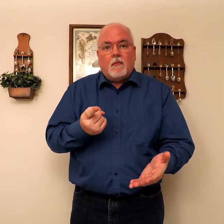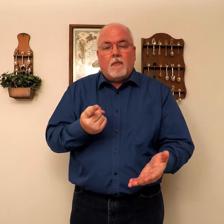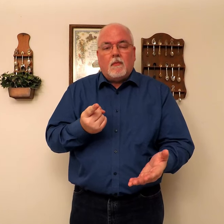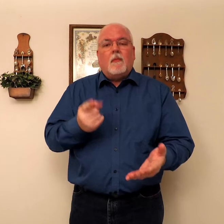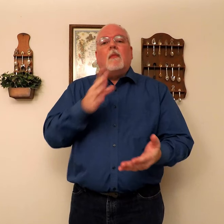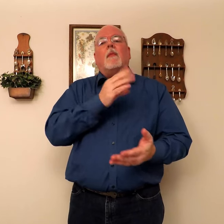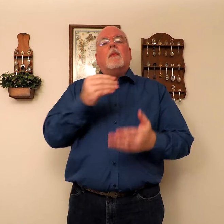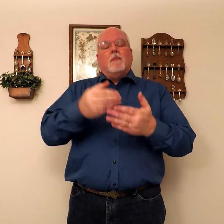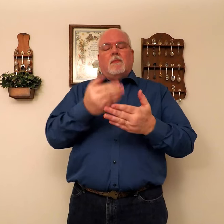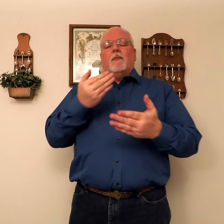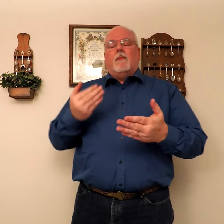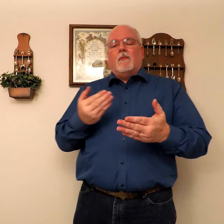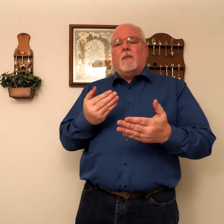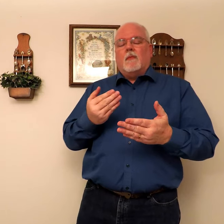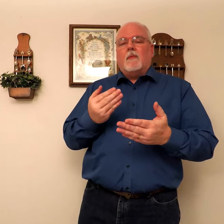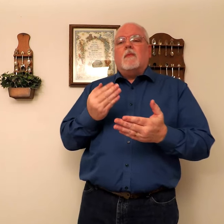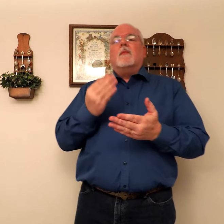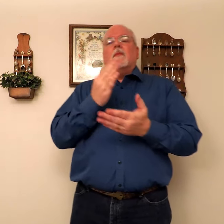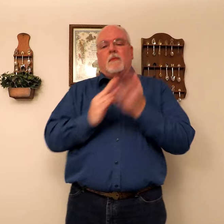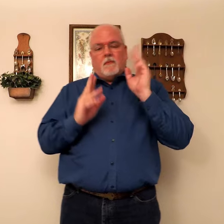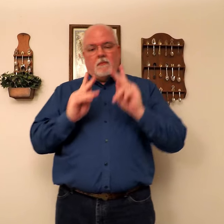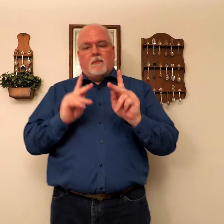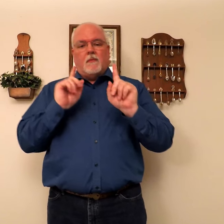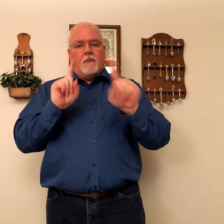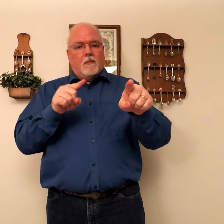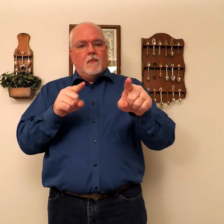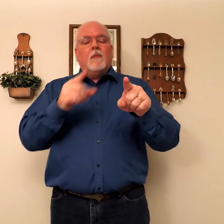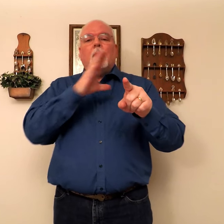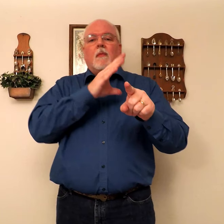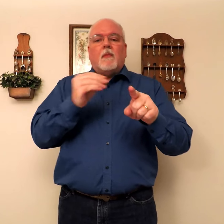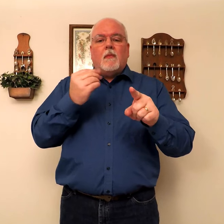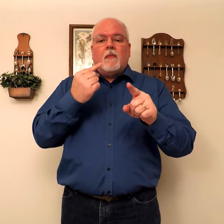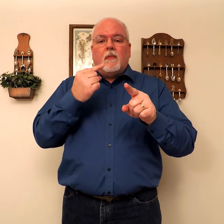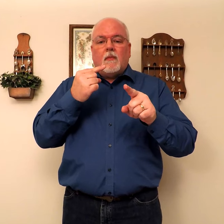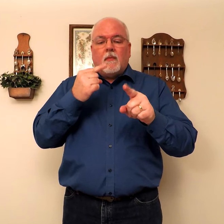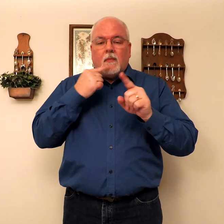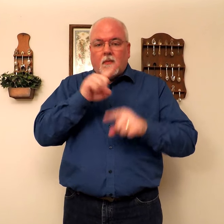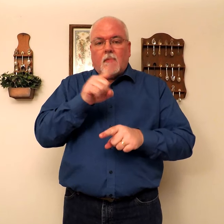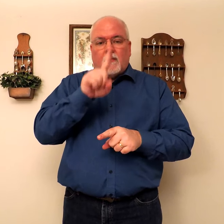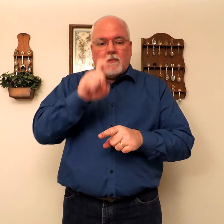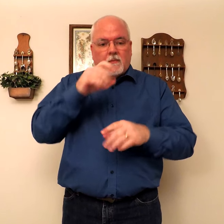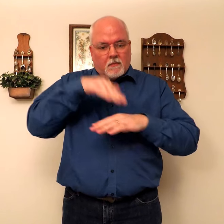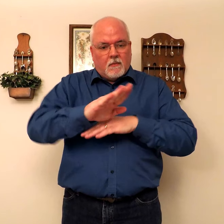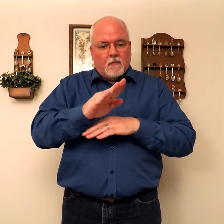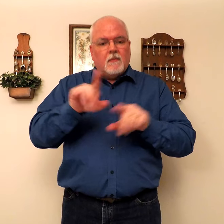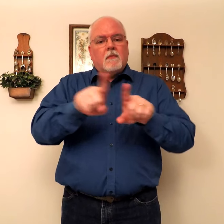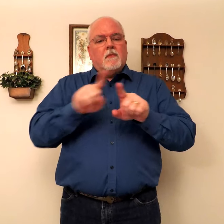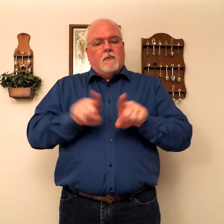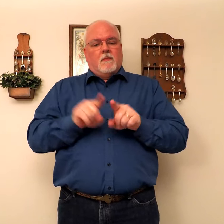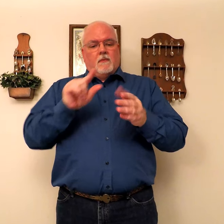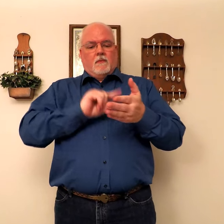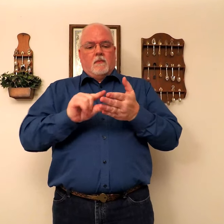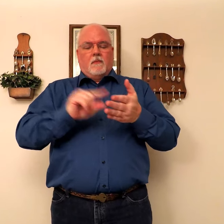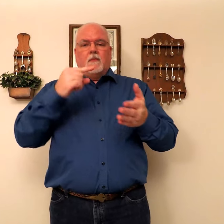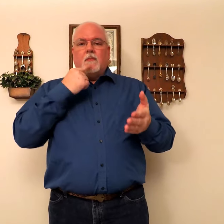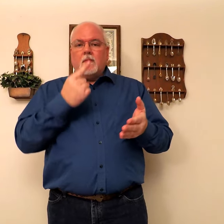before someone can go and tell them, they must be sent. As the scriptures say, how